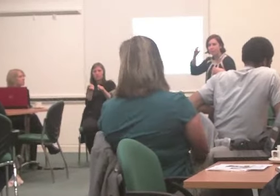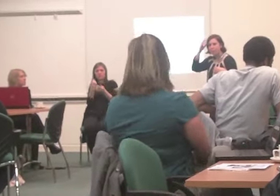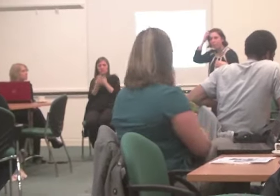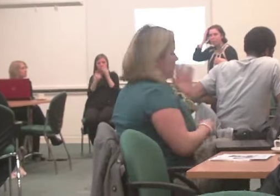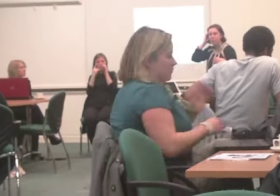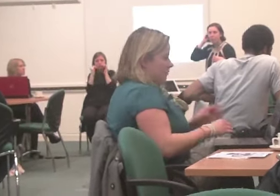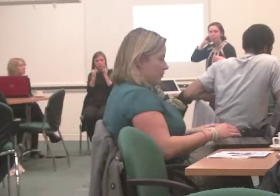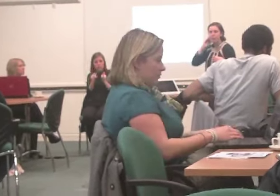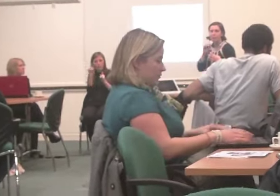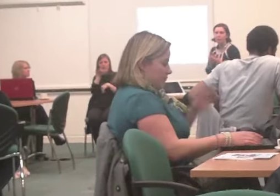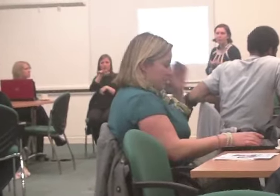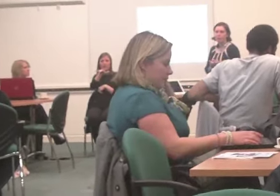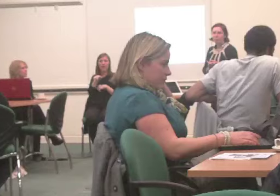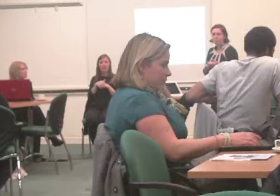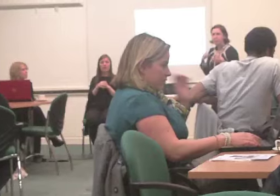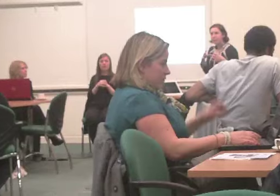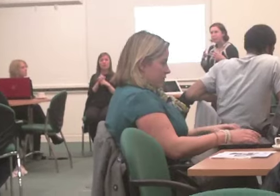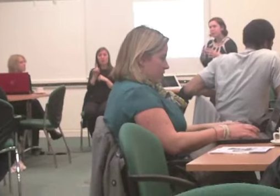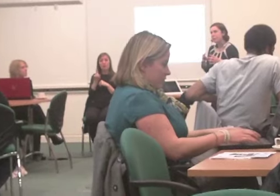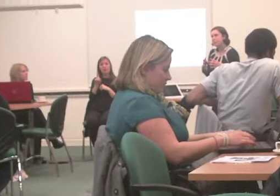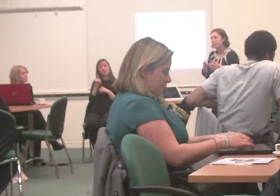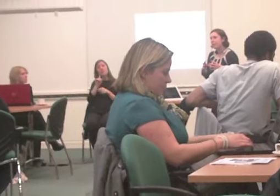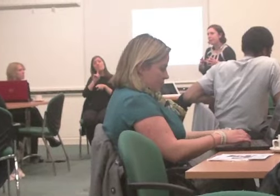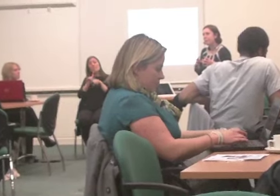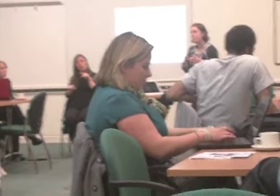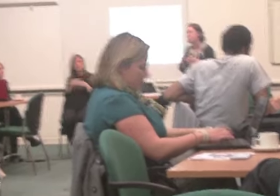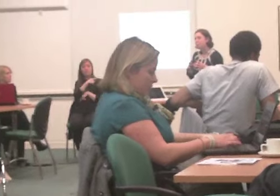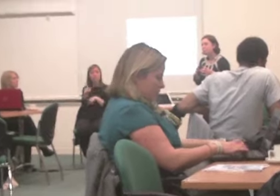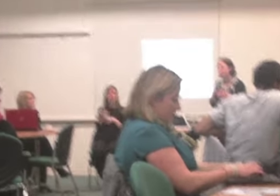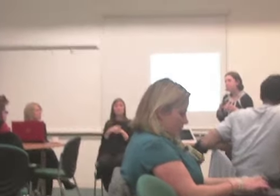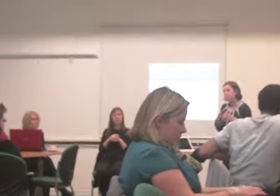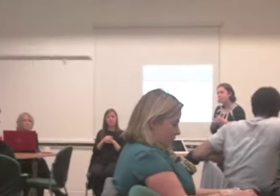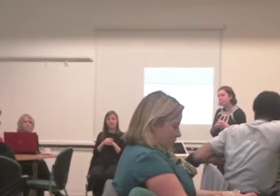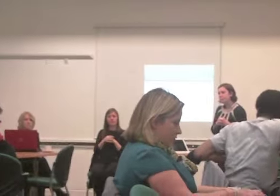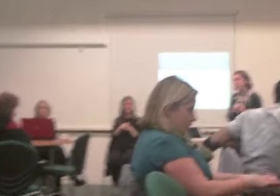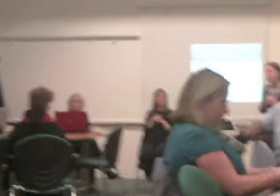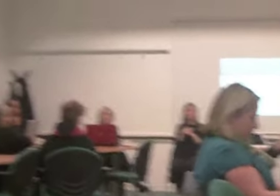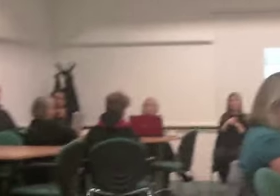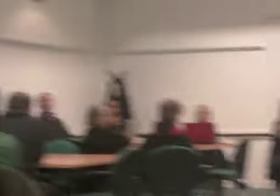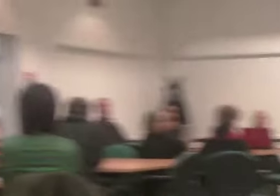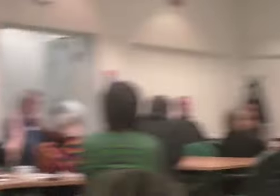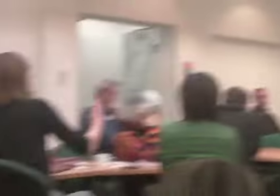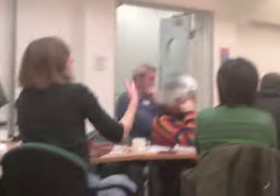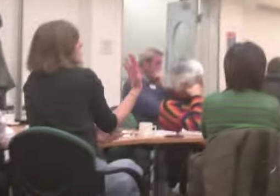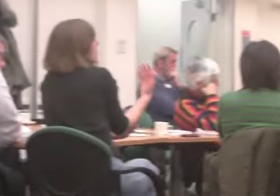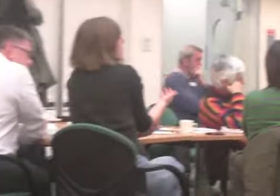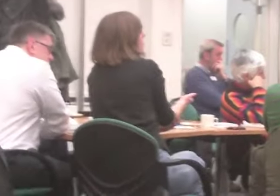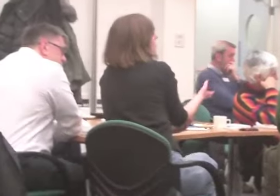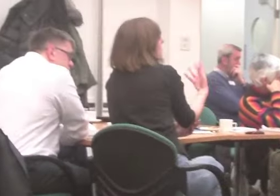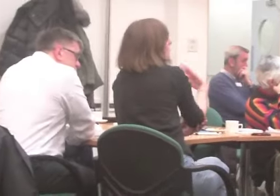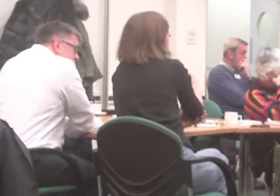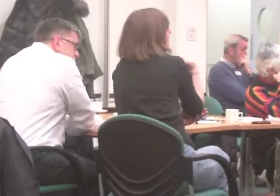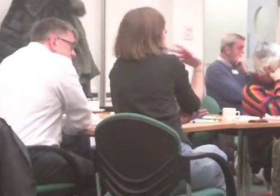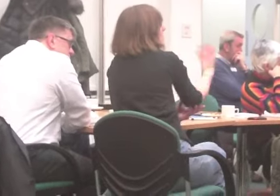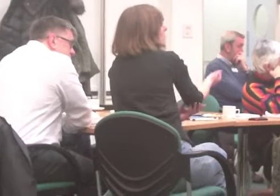check up on what's going on in there. But it seems to be largely a space for them. So I just, is interested, for example,